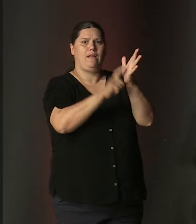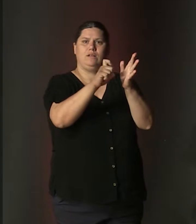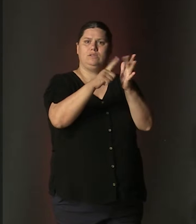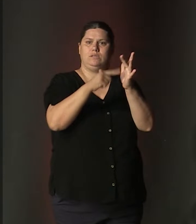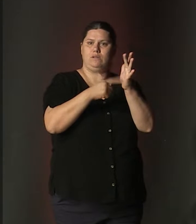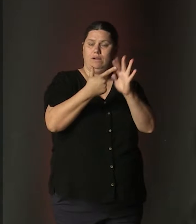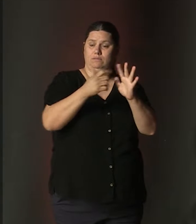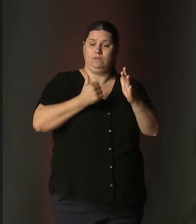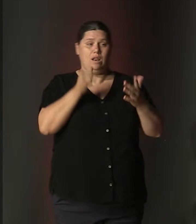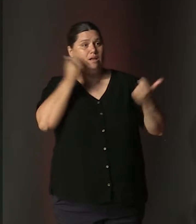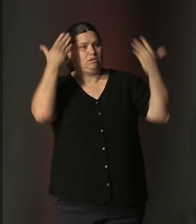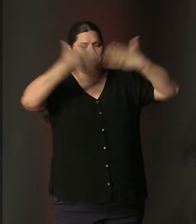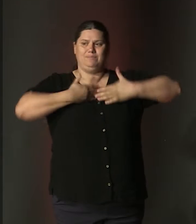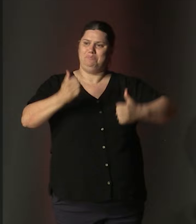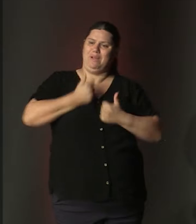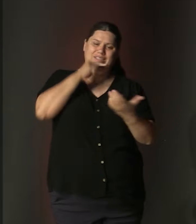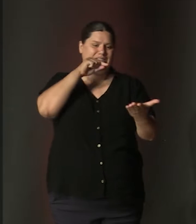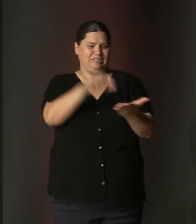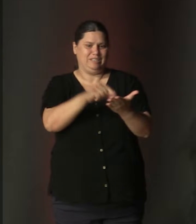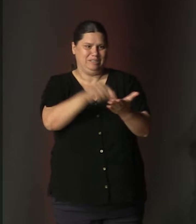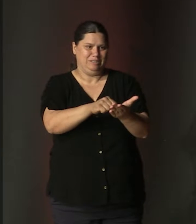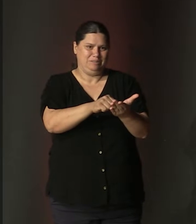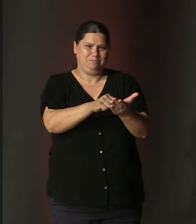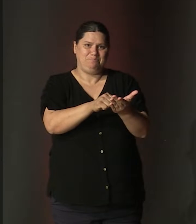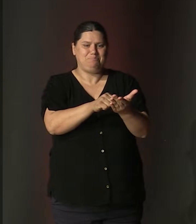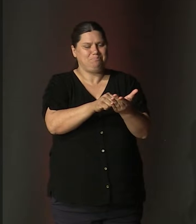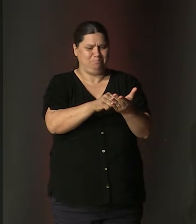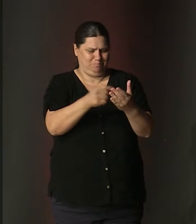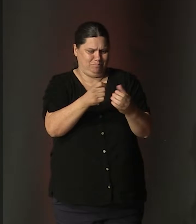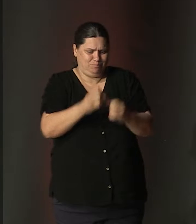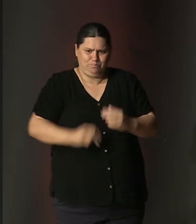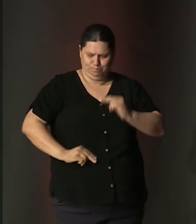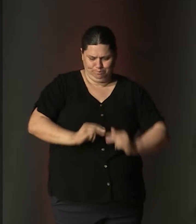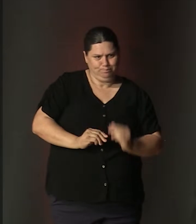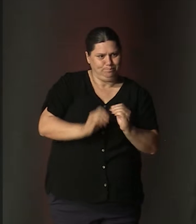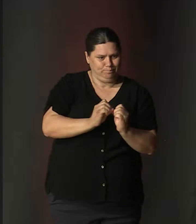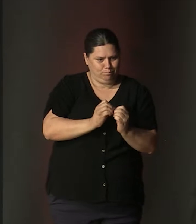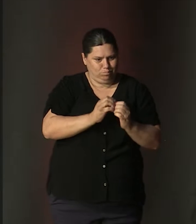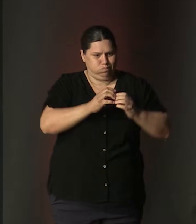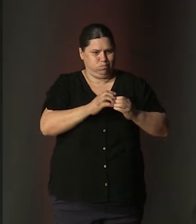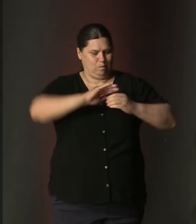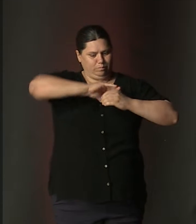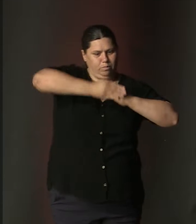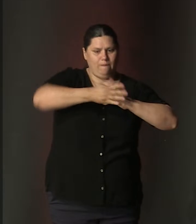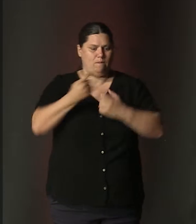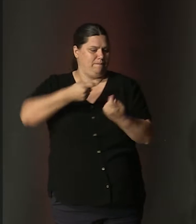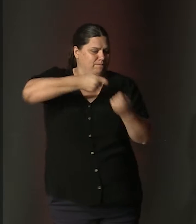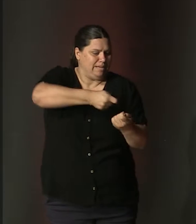our chicken, Schnitzel von Krumm, formed this eggshell from the limestone that's added to her